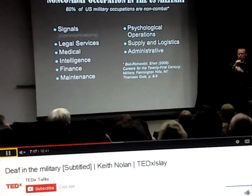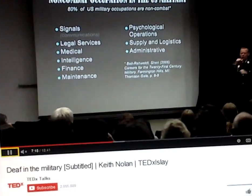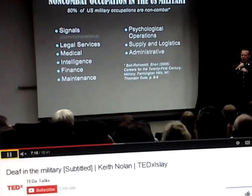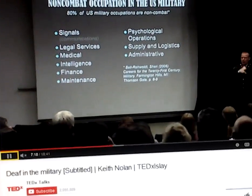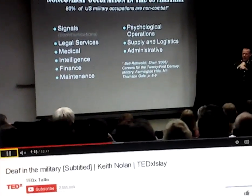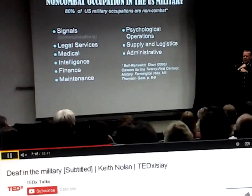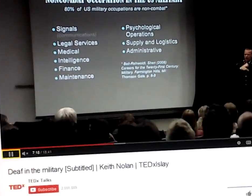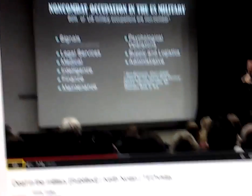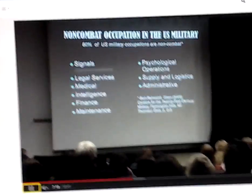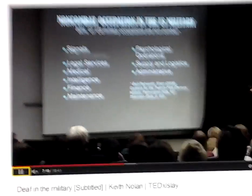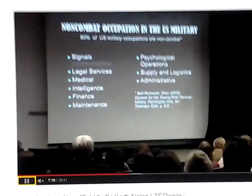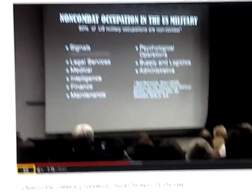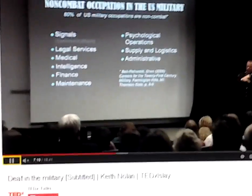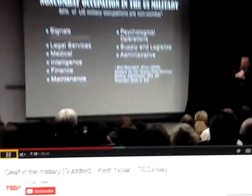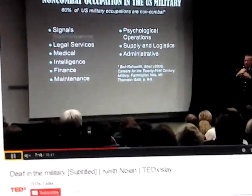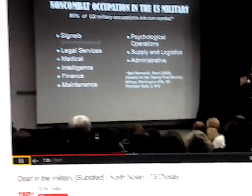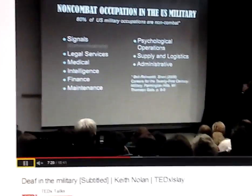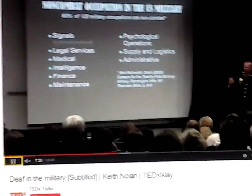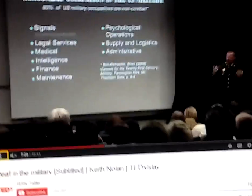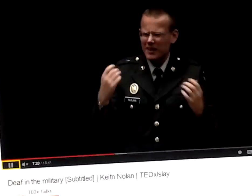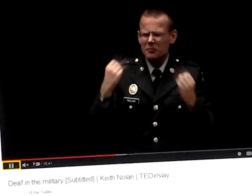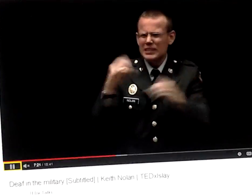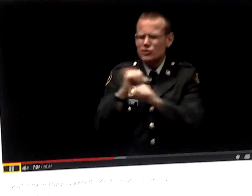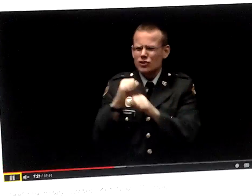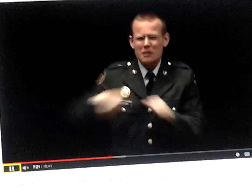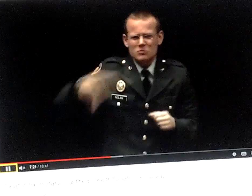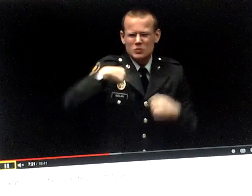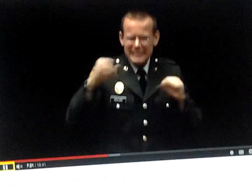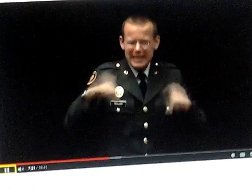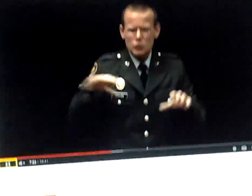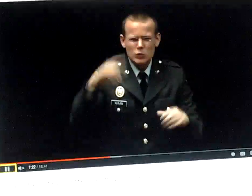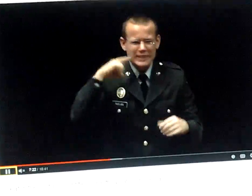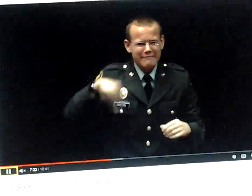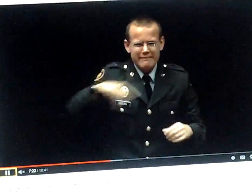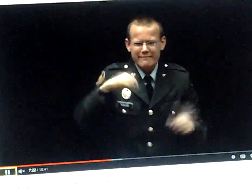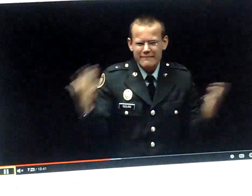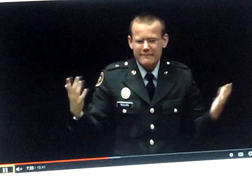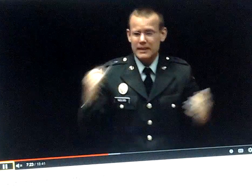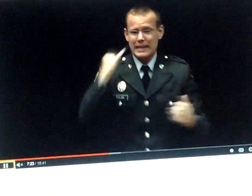There's a whole bunch of work in the military where you don't have to go and fight.